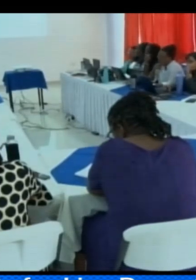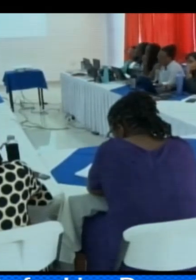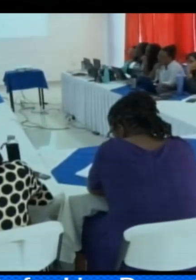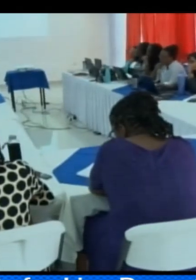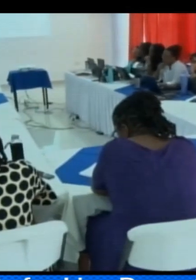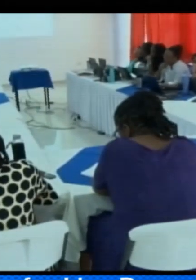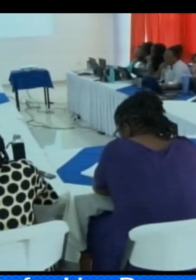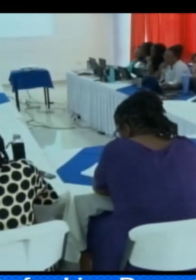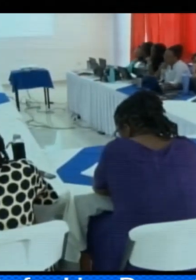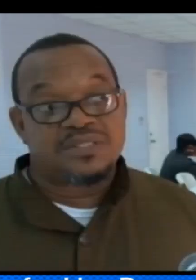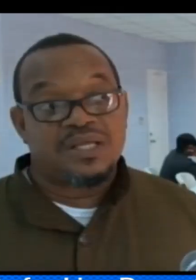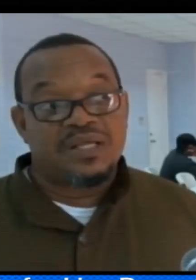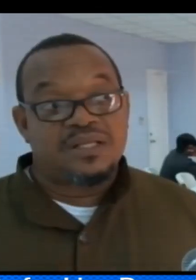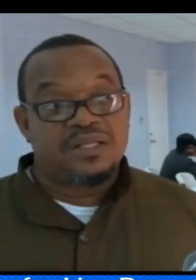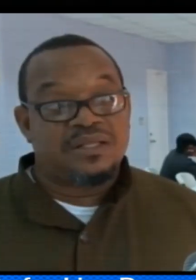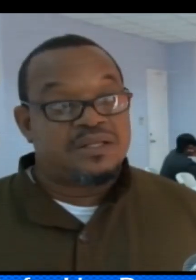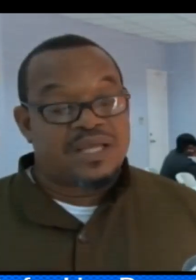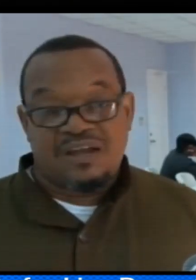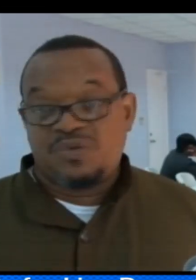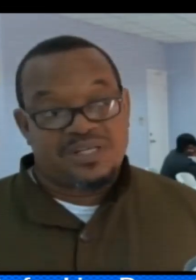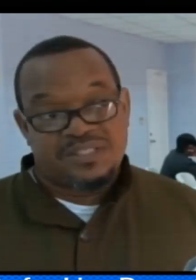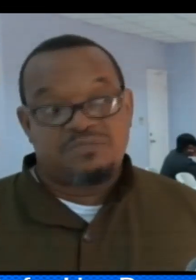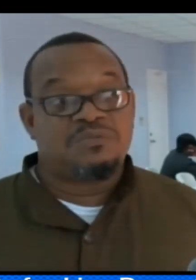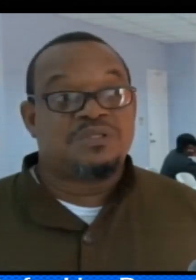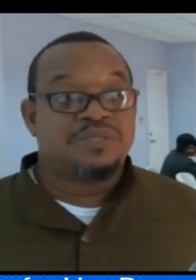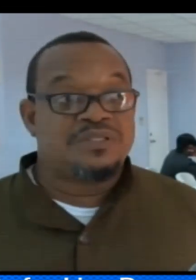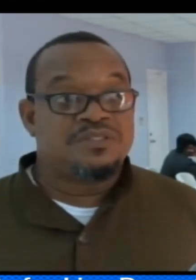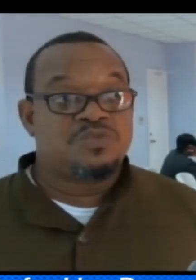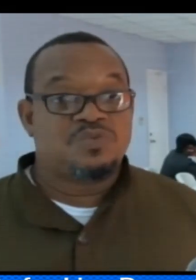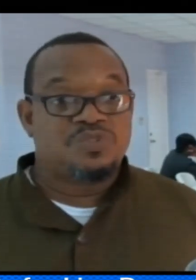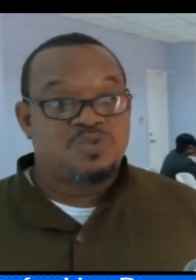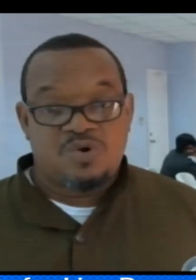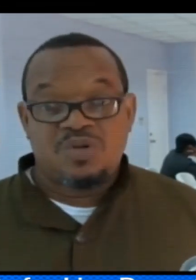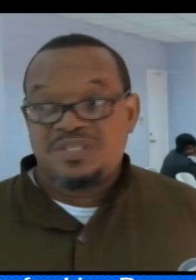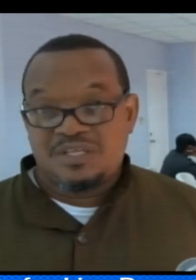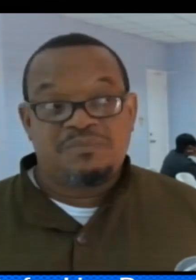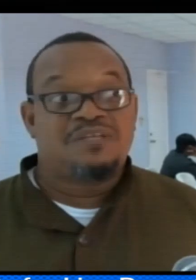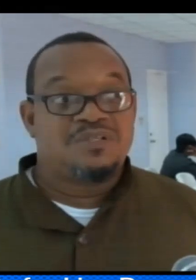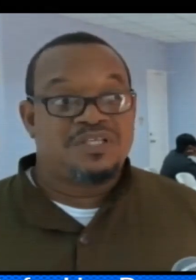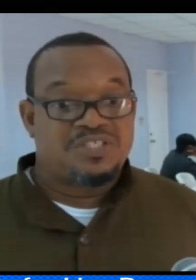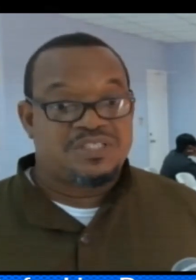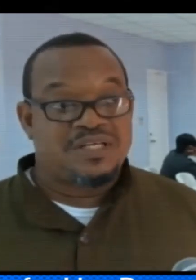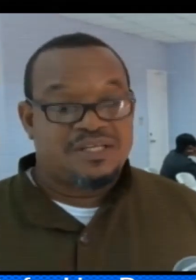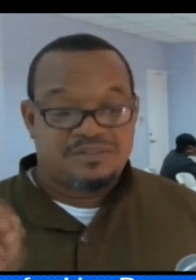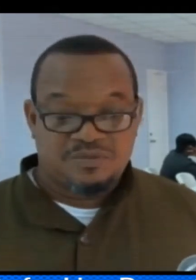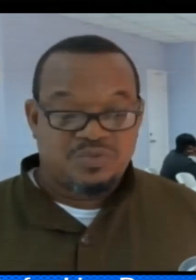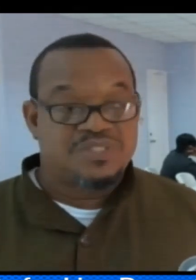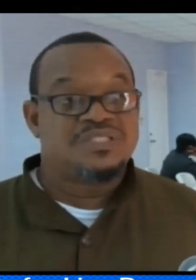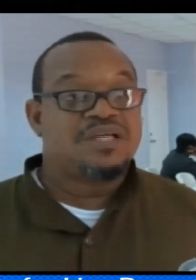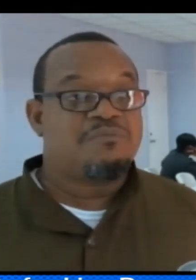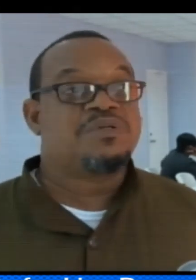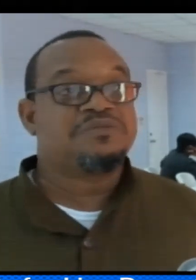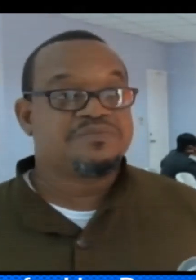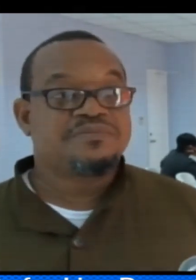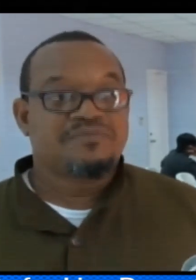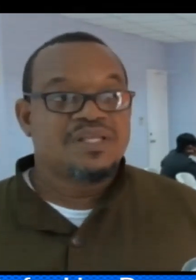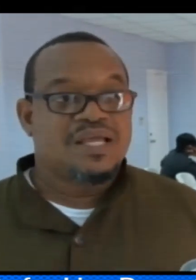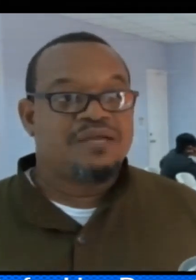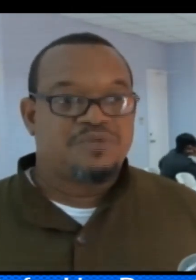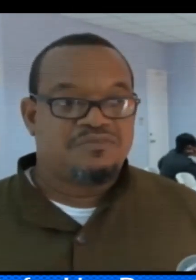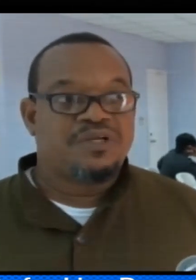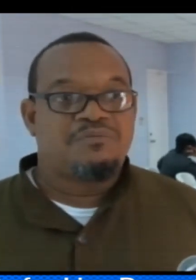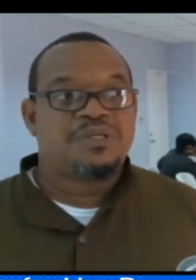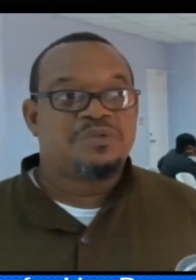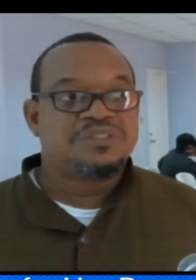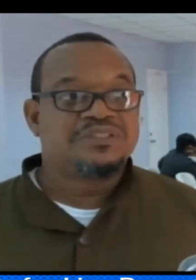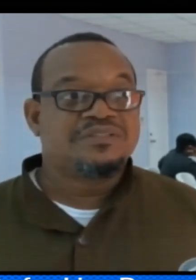work? They become adults. They have to access public buildings too. So all these are part of the legislation that we will see happen,